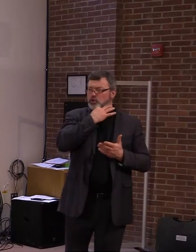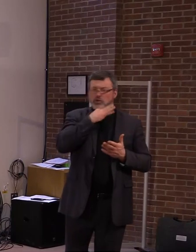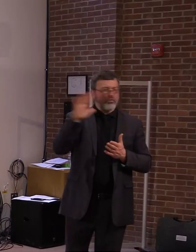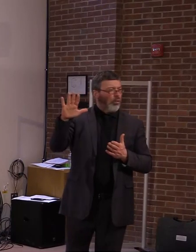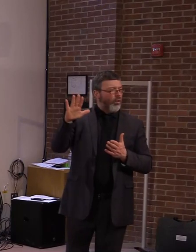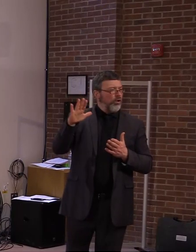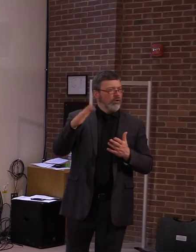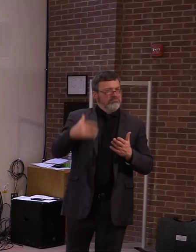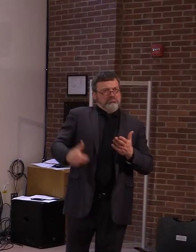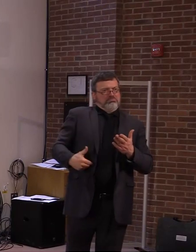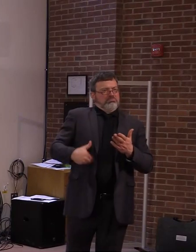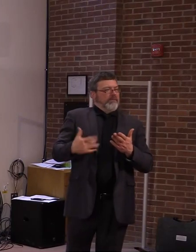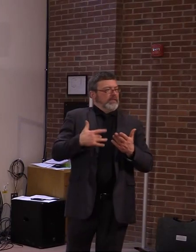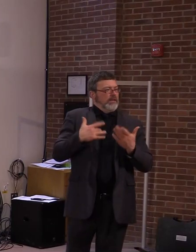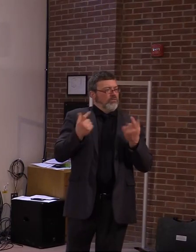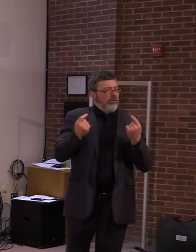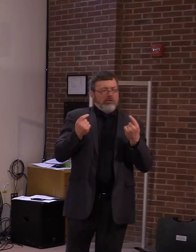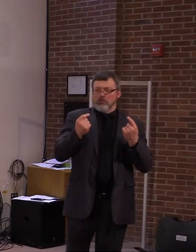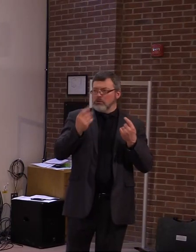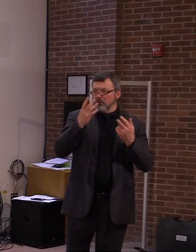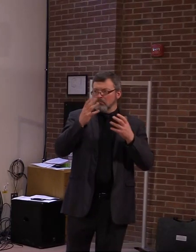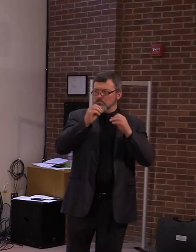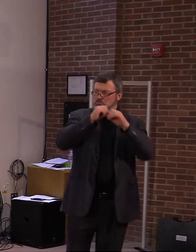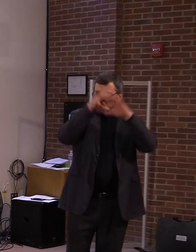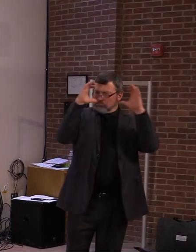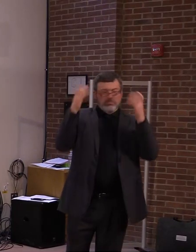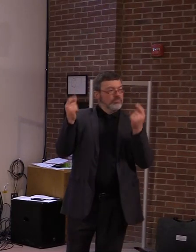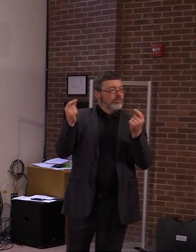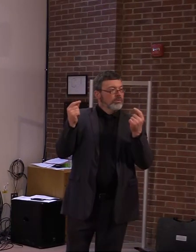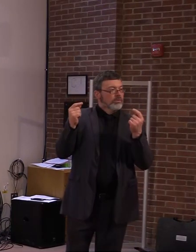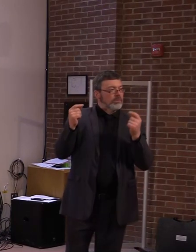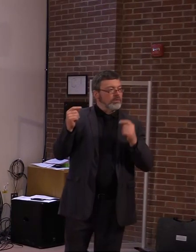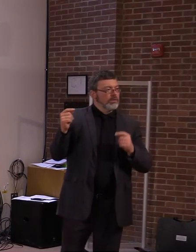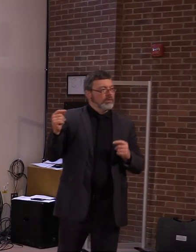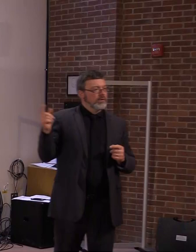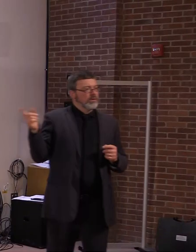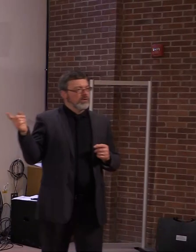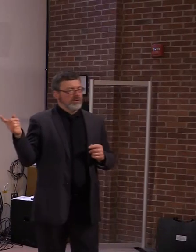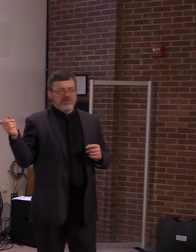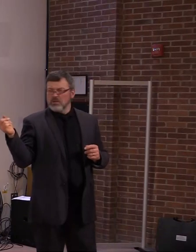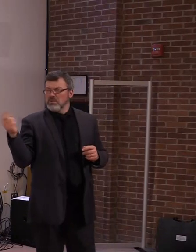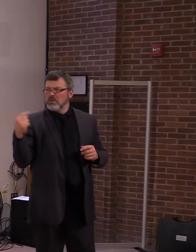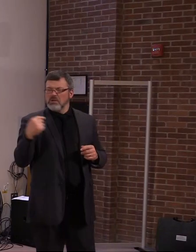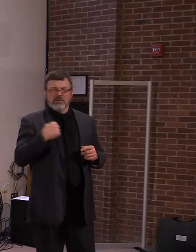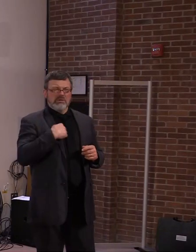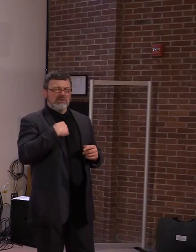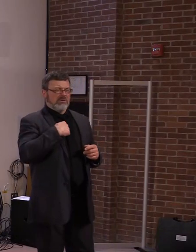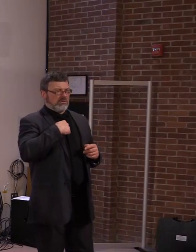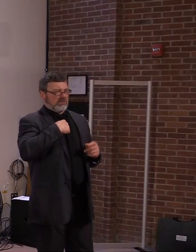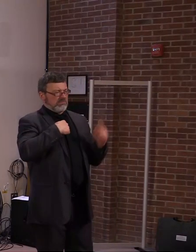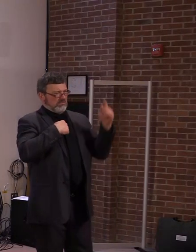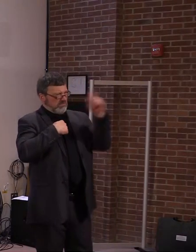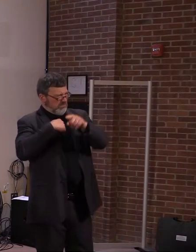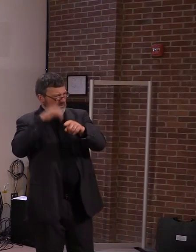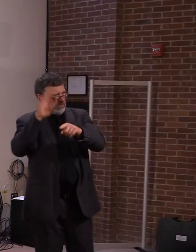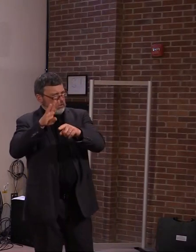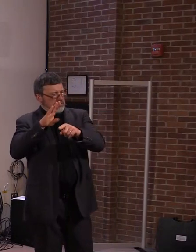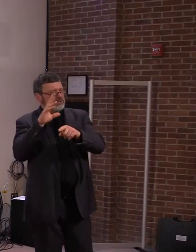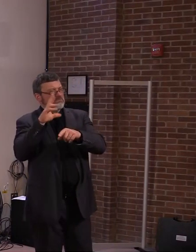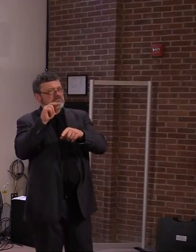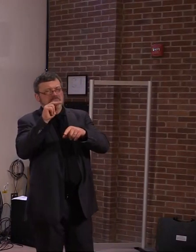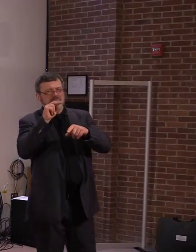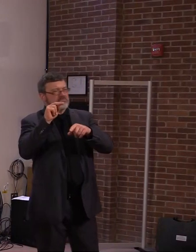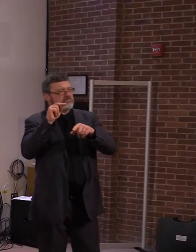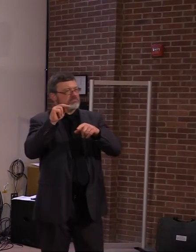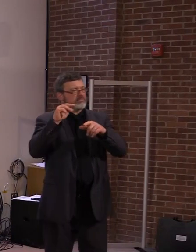is administering. I can assure you that's probably not the case in Vermont right now, just looking at the numbers that we do in terms